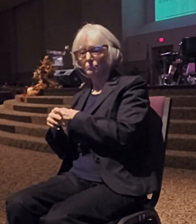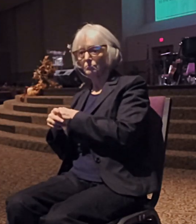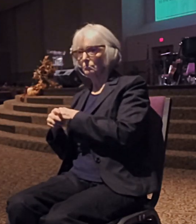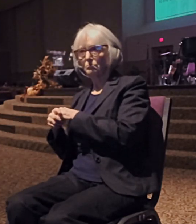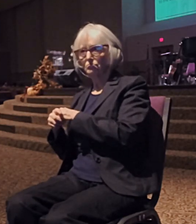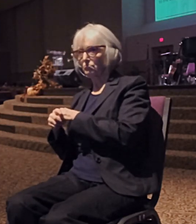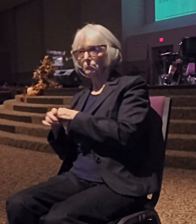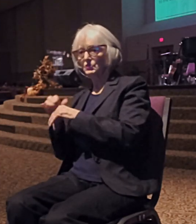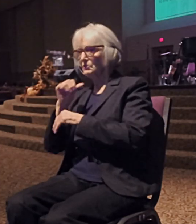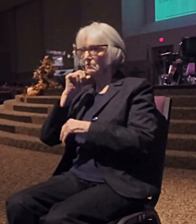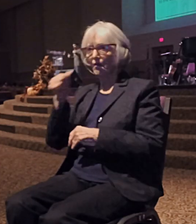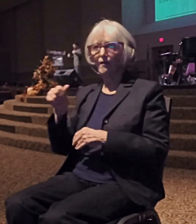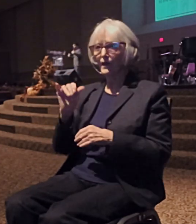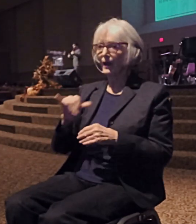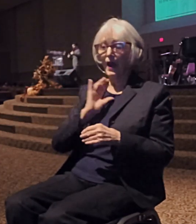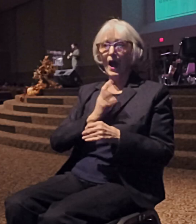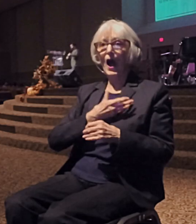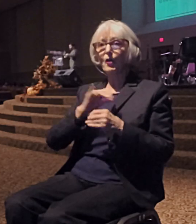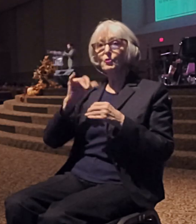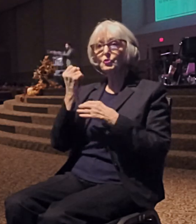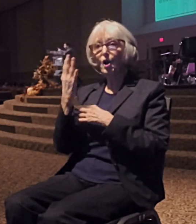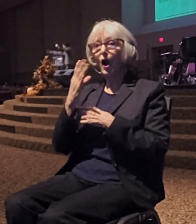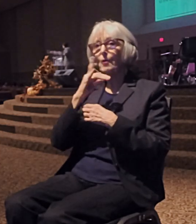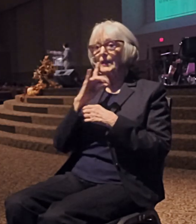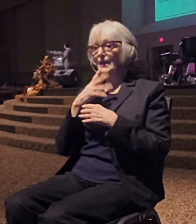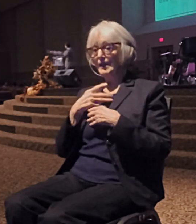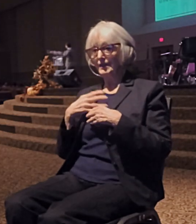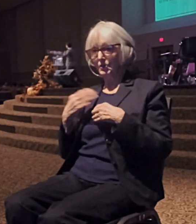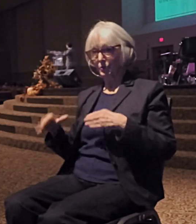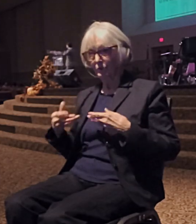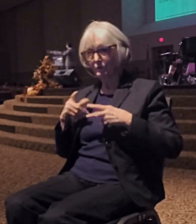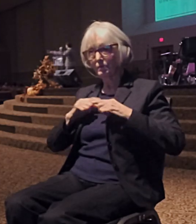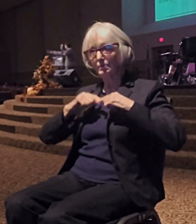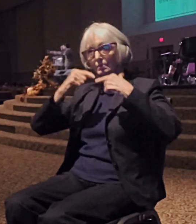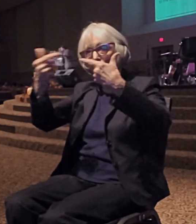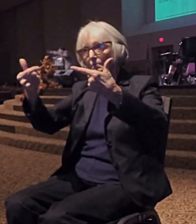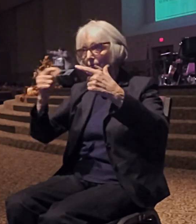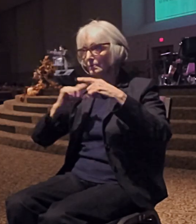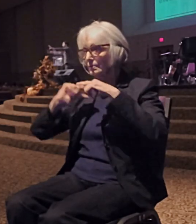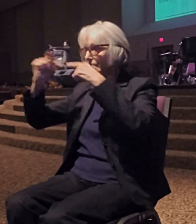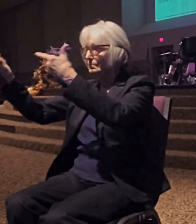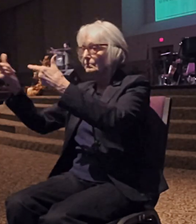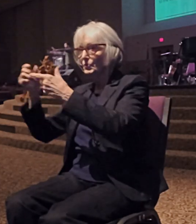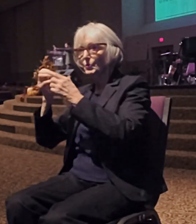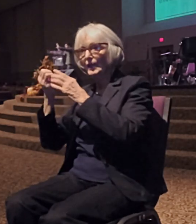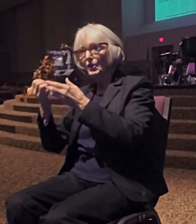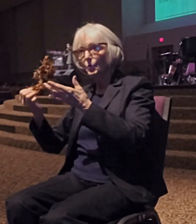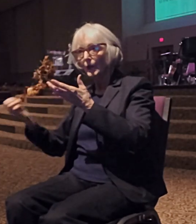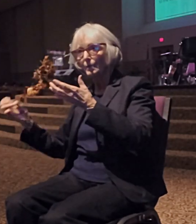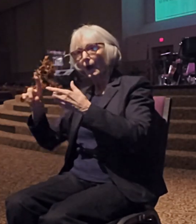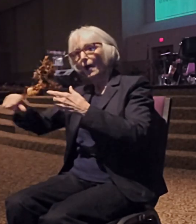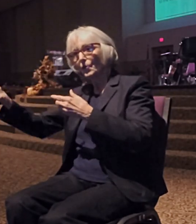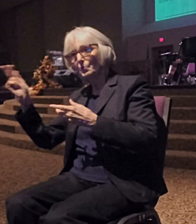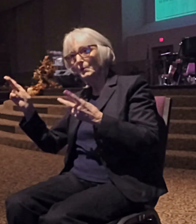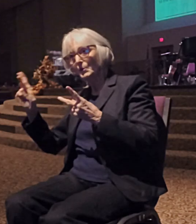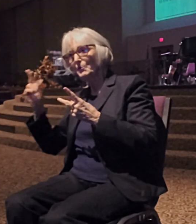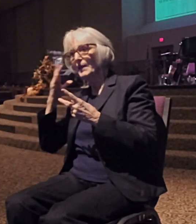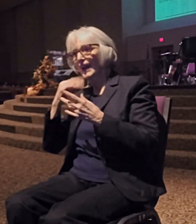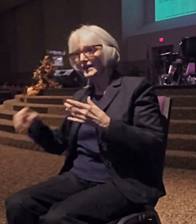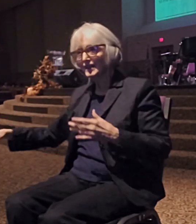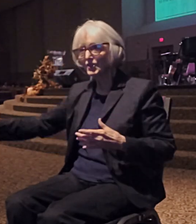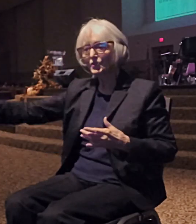It's actually not that. Our job is to equip all of us because it is our job to go do the